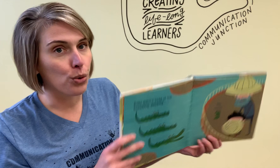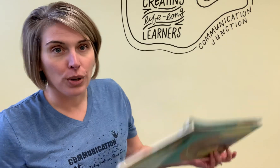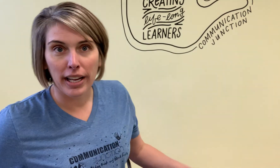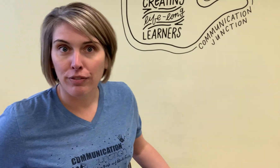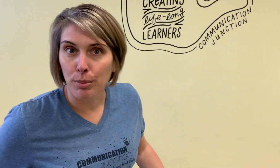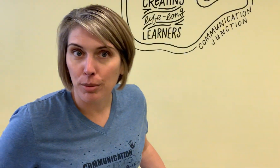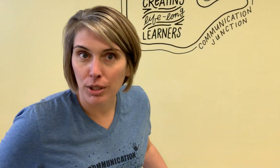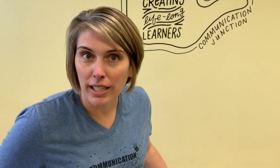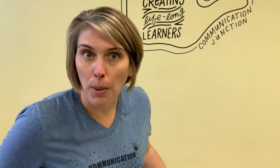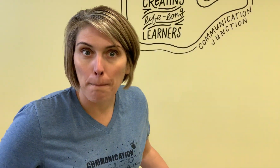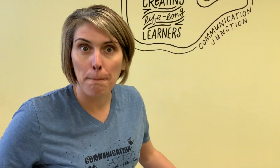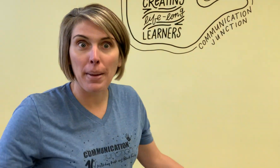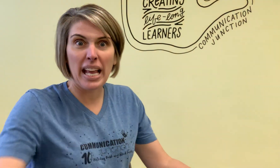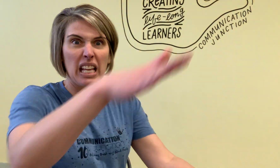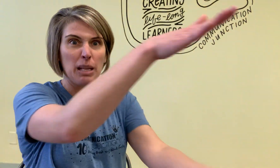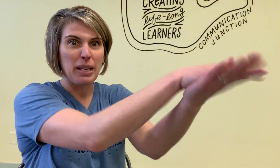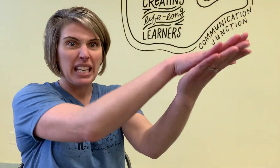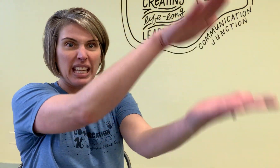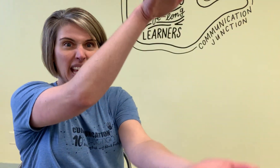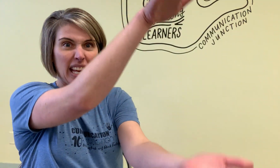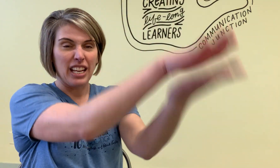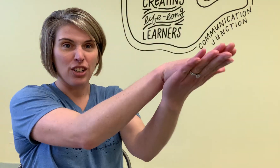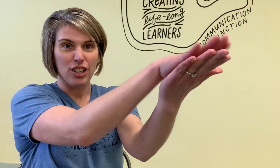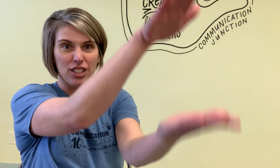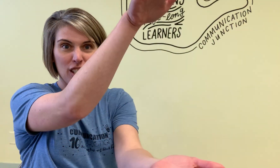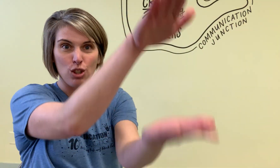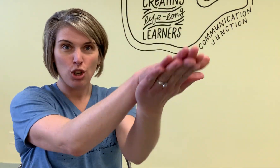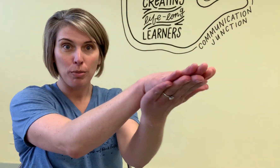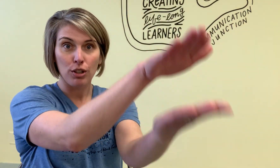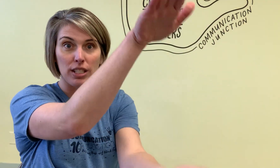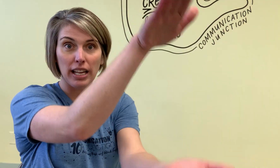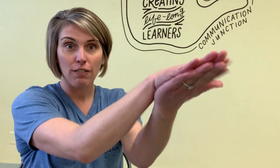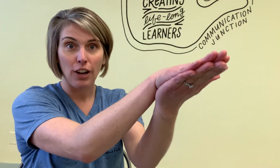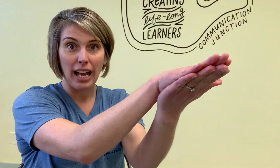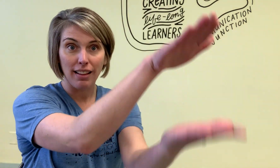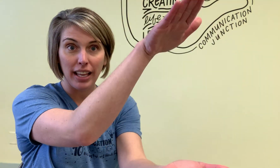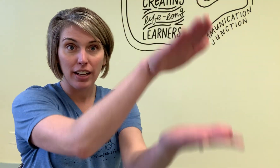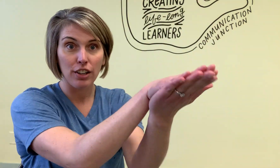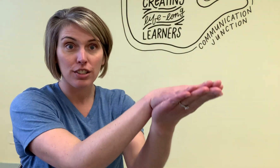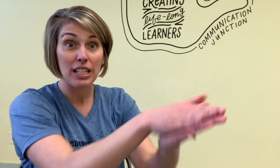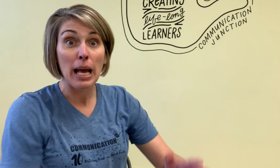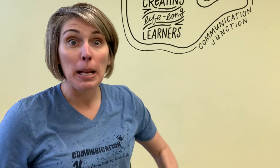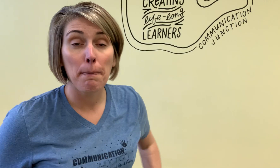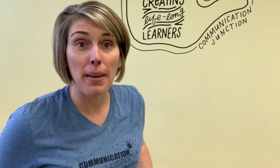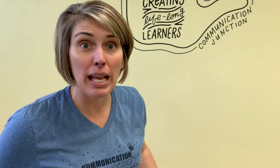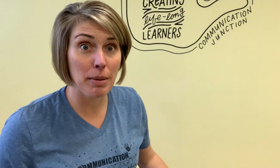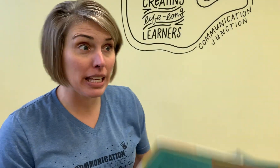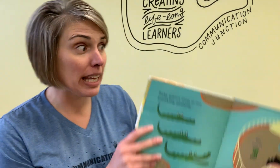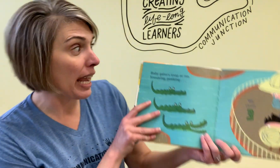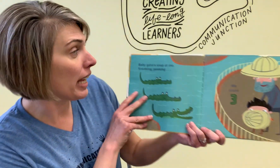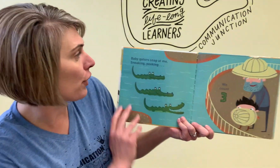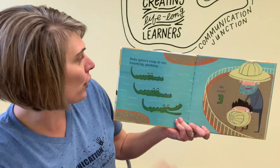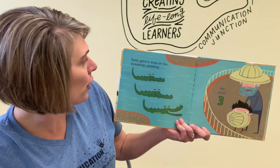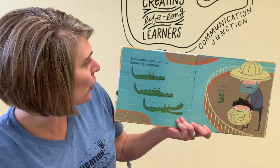Ooh, I have to put the book down. Baby gators, can you show me your sign for alligators? Baby